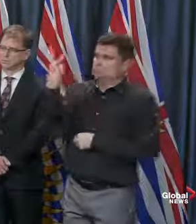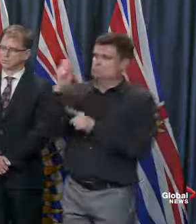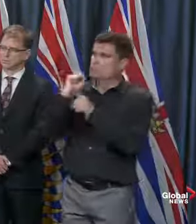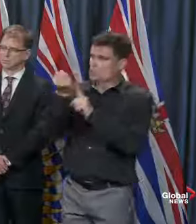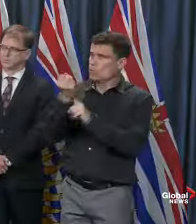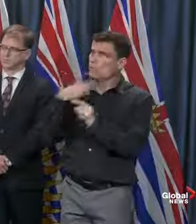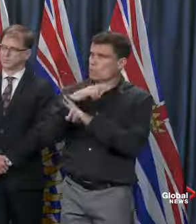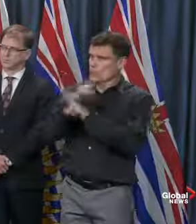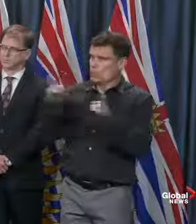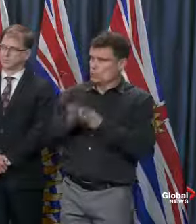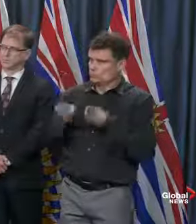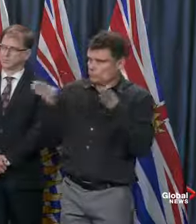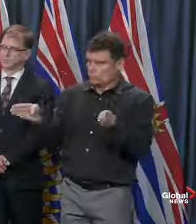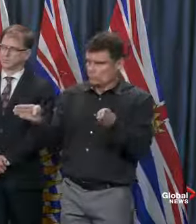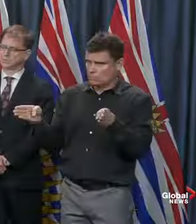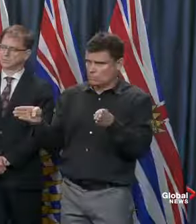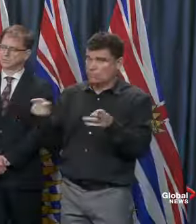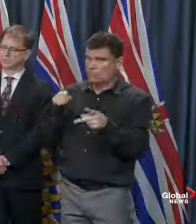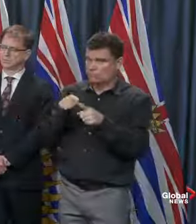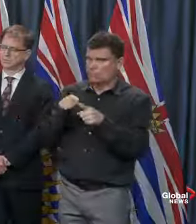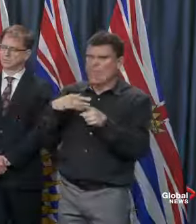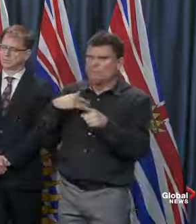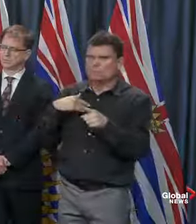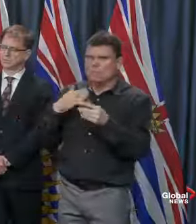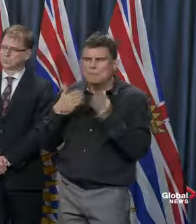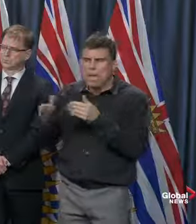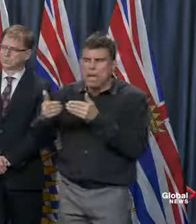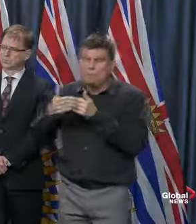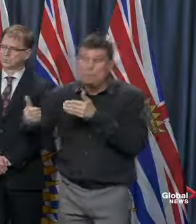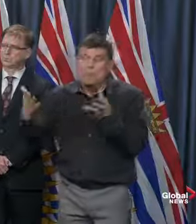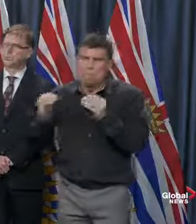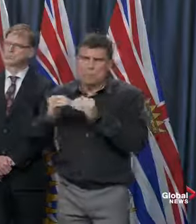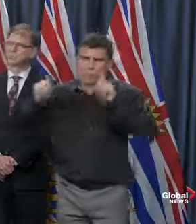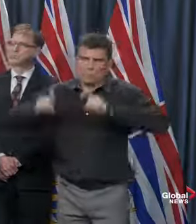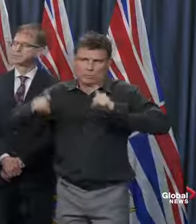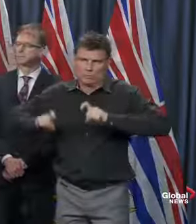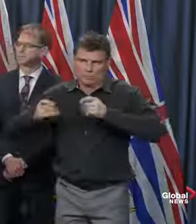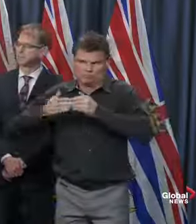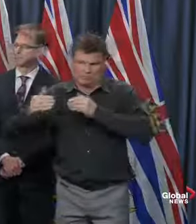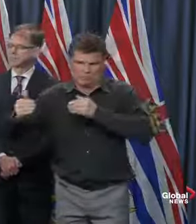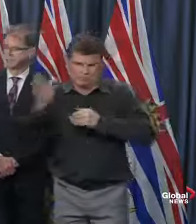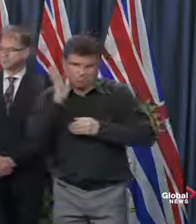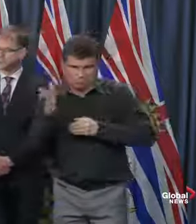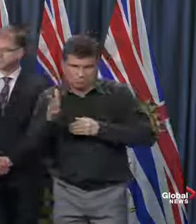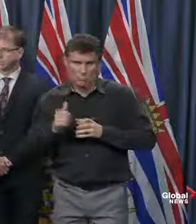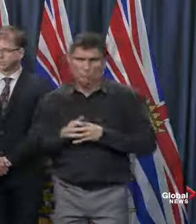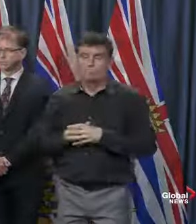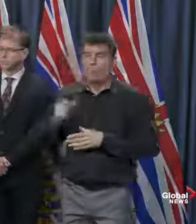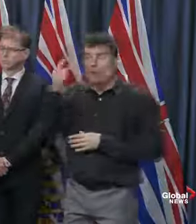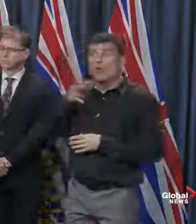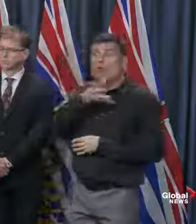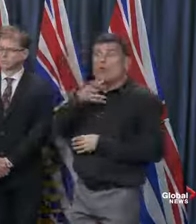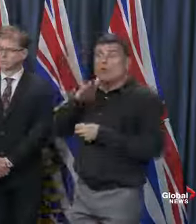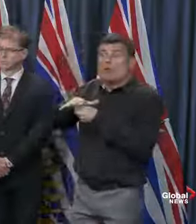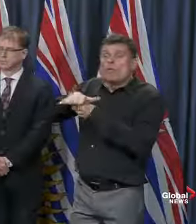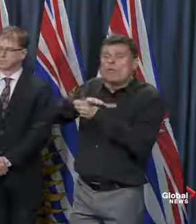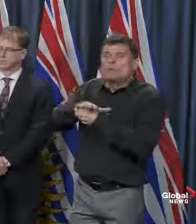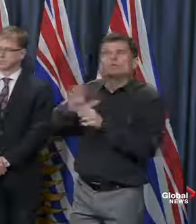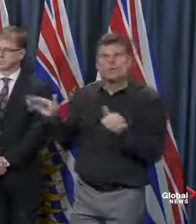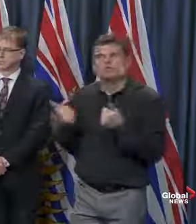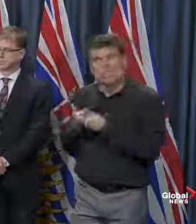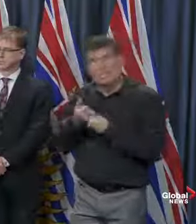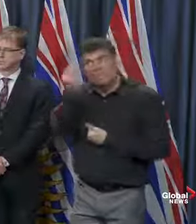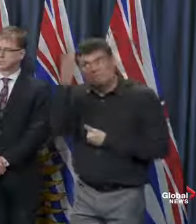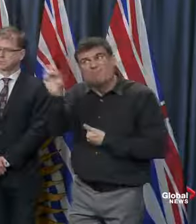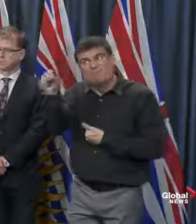being tested. Yeah, it is a challenge. As you know, the rural areas are quite spread out and they don't have as